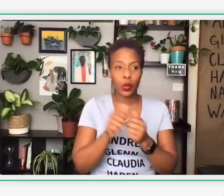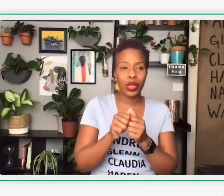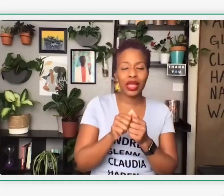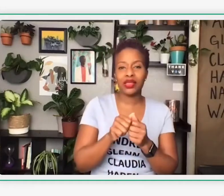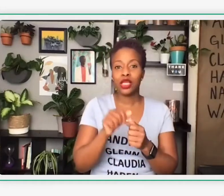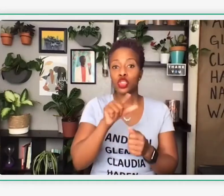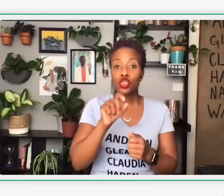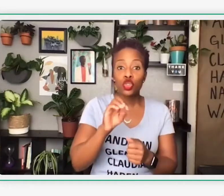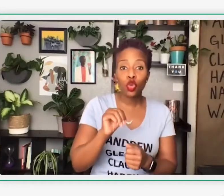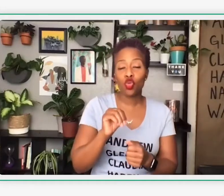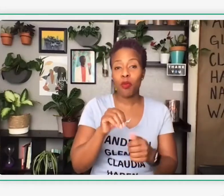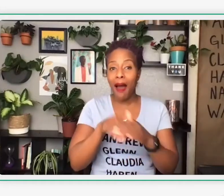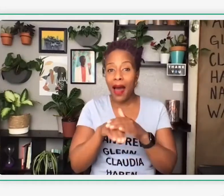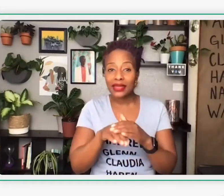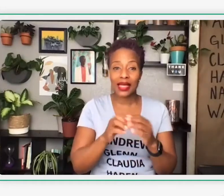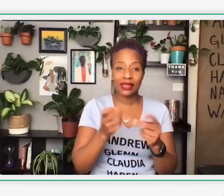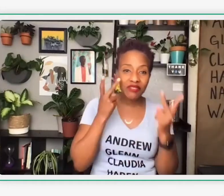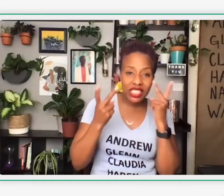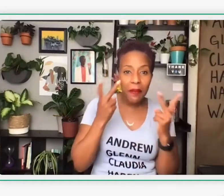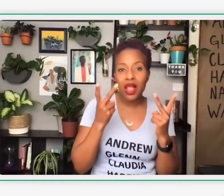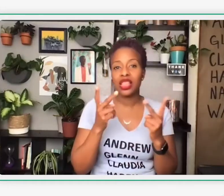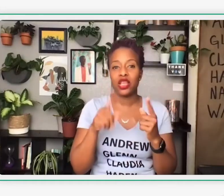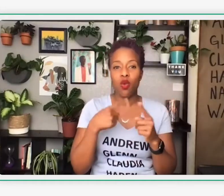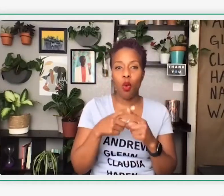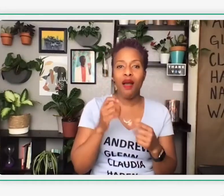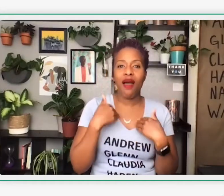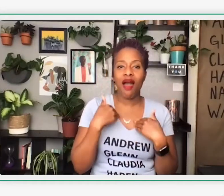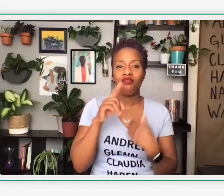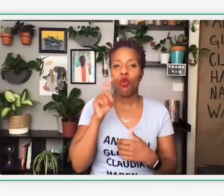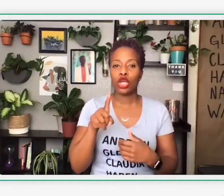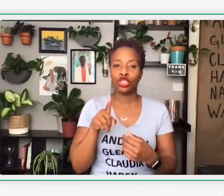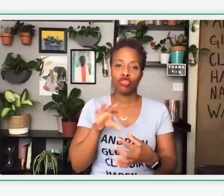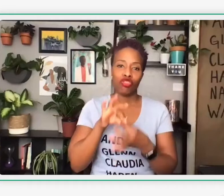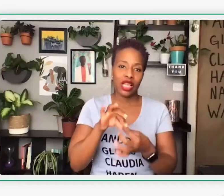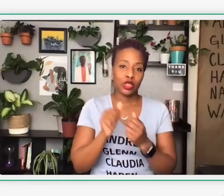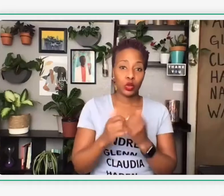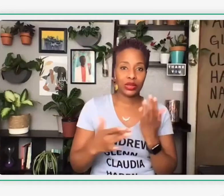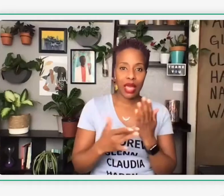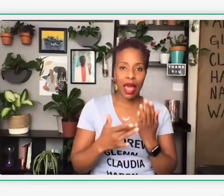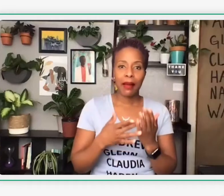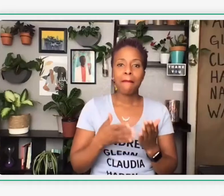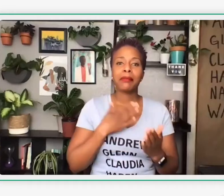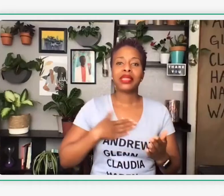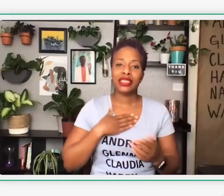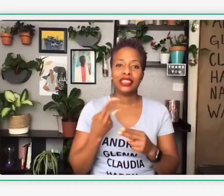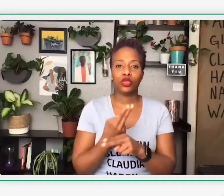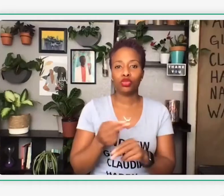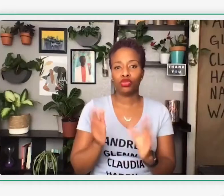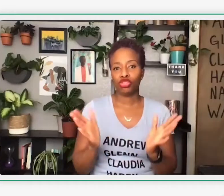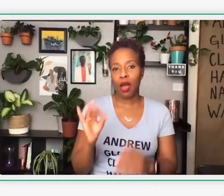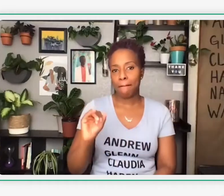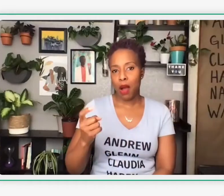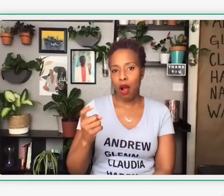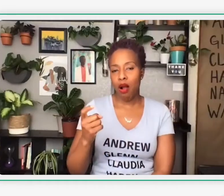if you're struggling with Zoom accessibility, visibility features. If you have any questions relating to